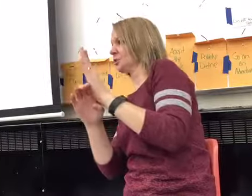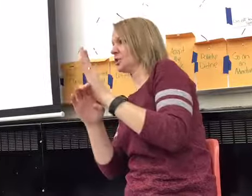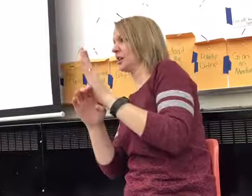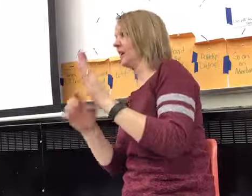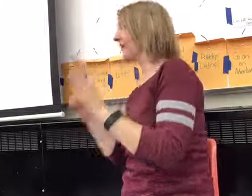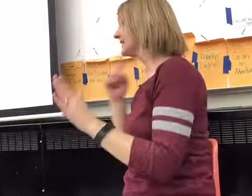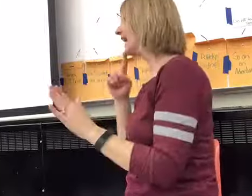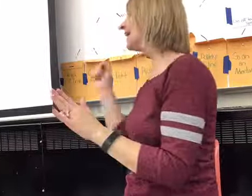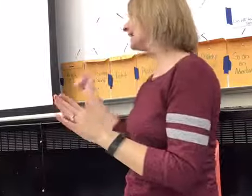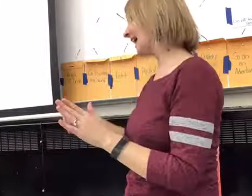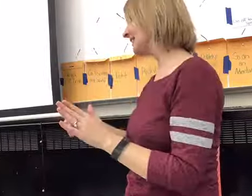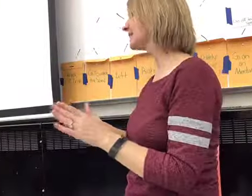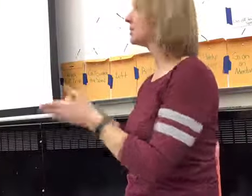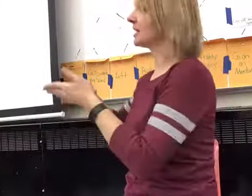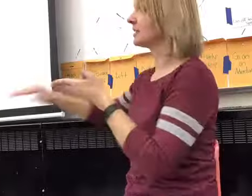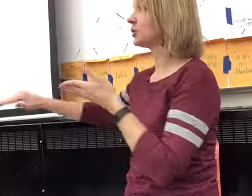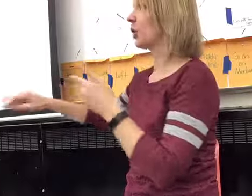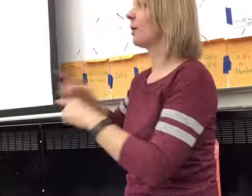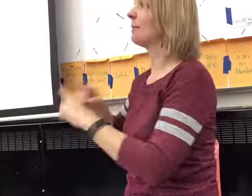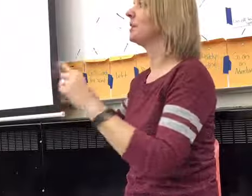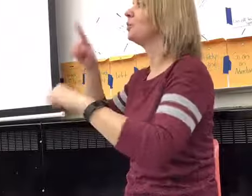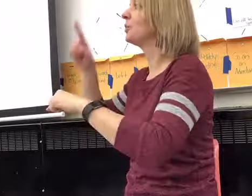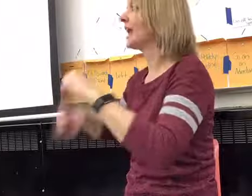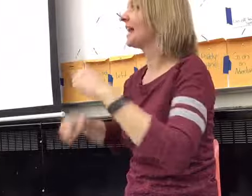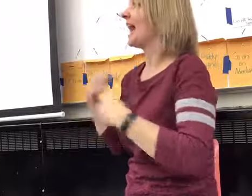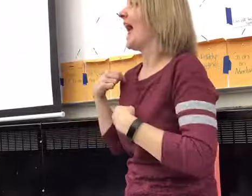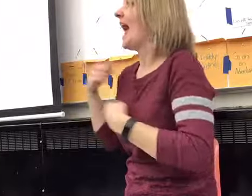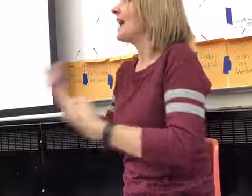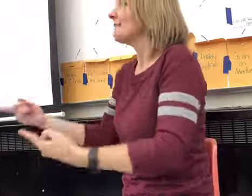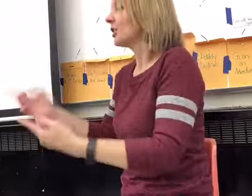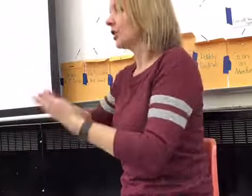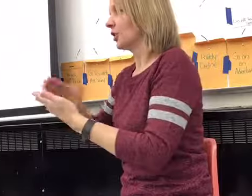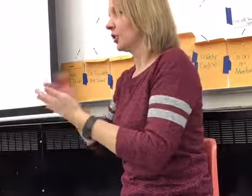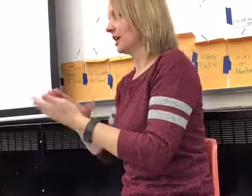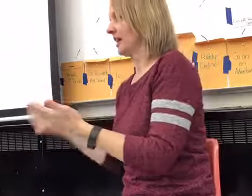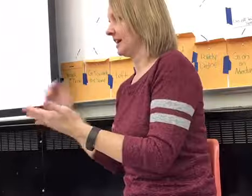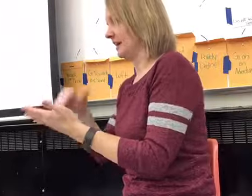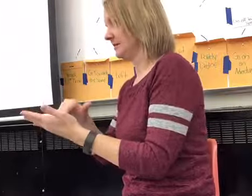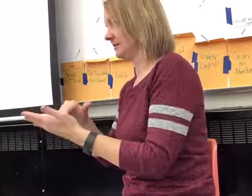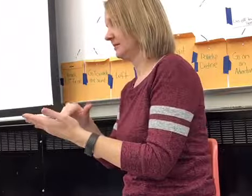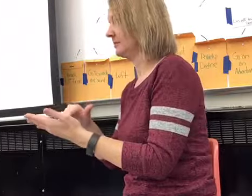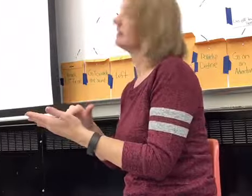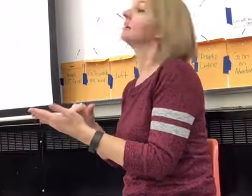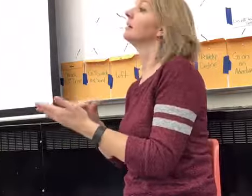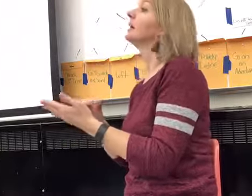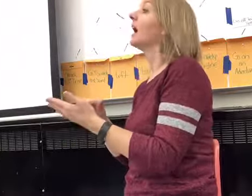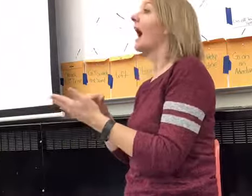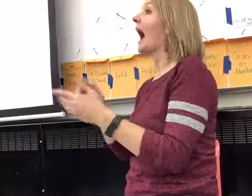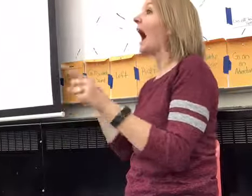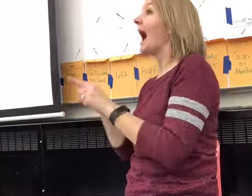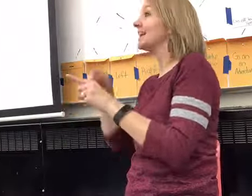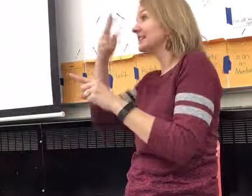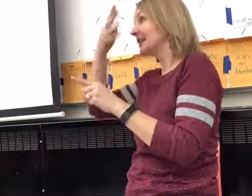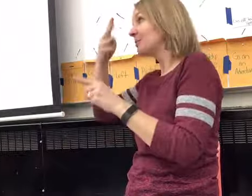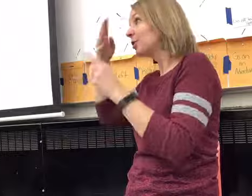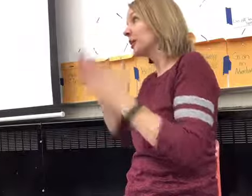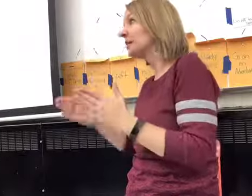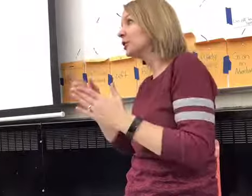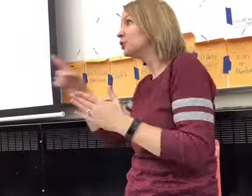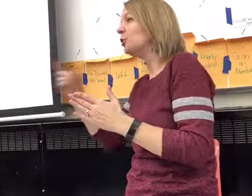yes, they let her go, but they said you can't ever be a chef again. Well, as an immigrant, do you know a lot of job skills? No, you know